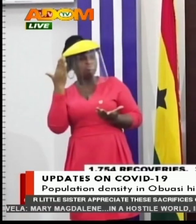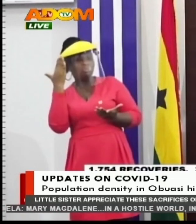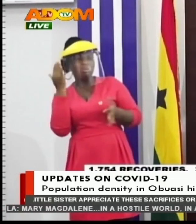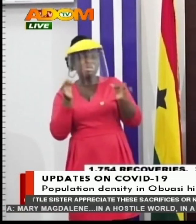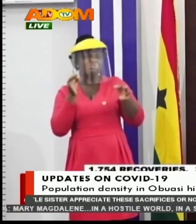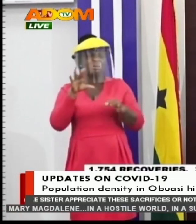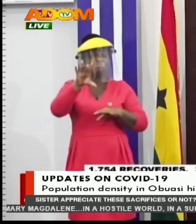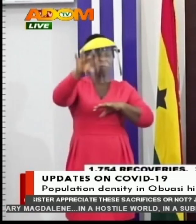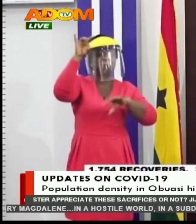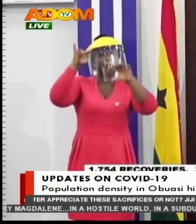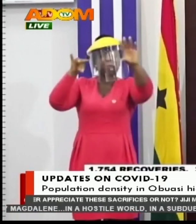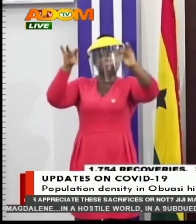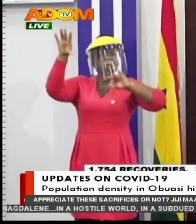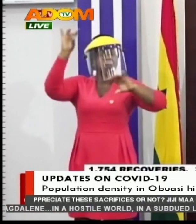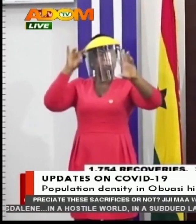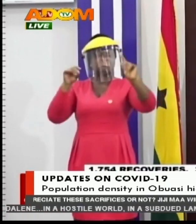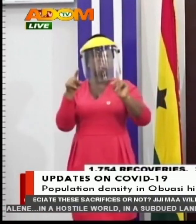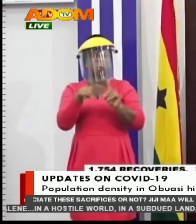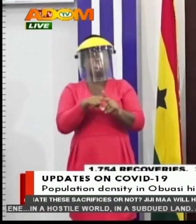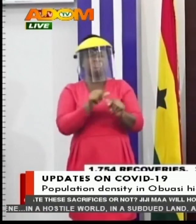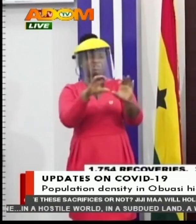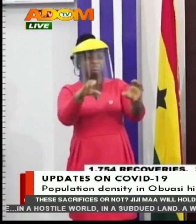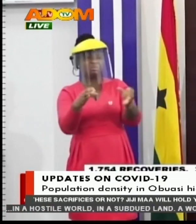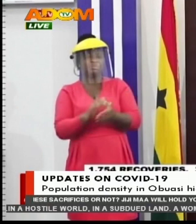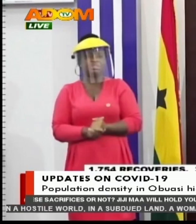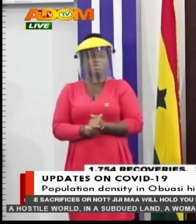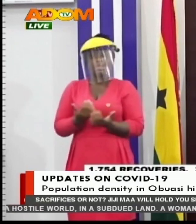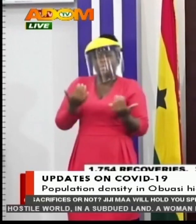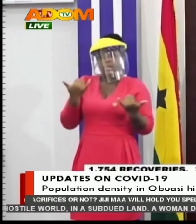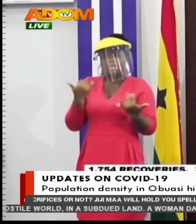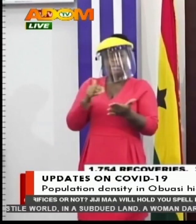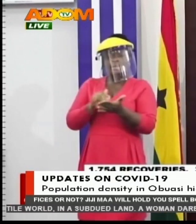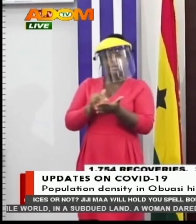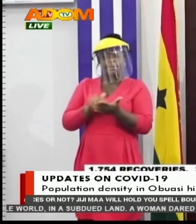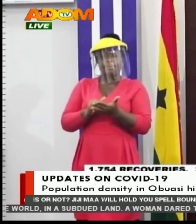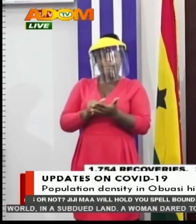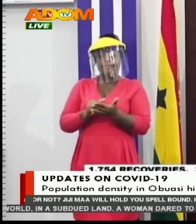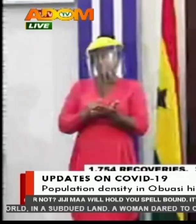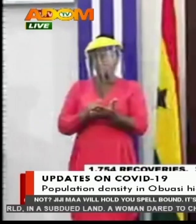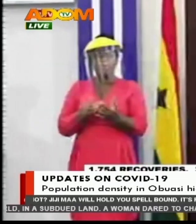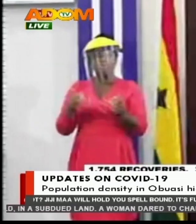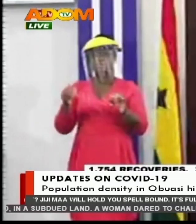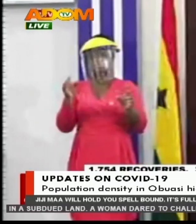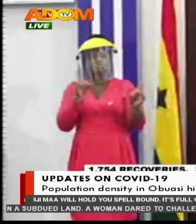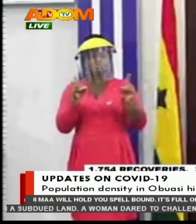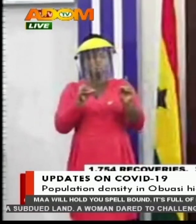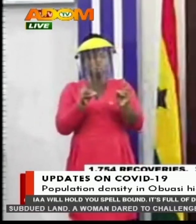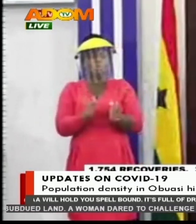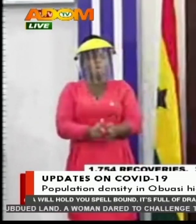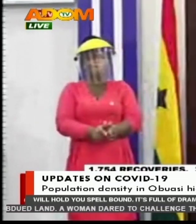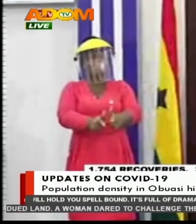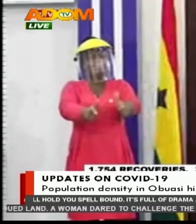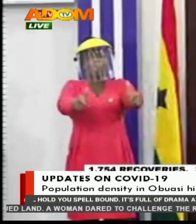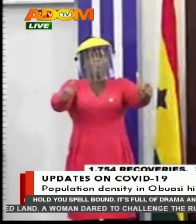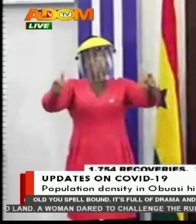in Obuasi. KCCR is the main lab that does testing, but they have been under a lot of stress. Until recently,